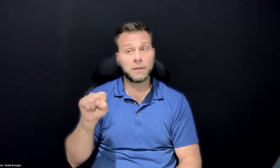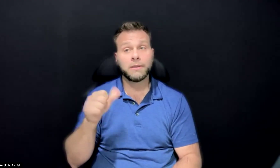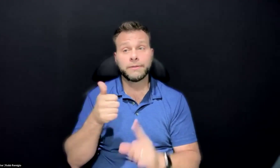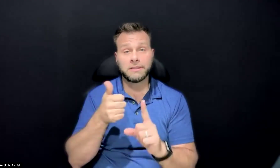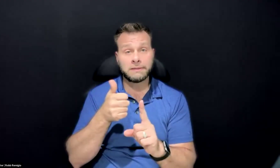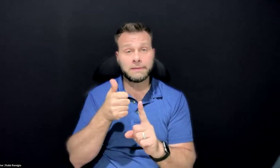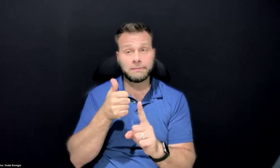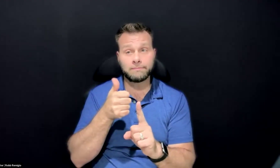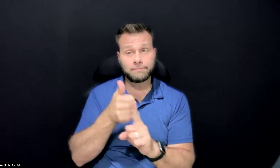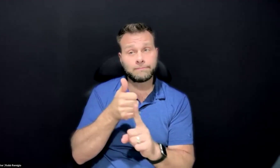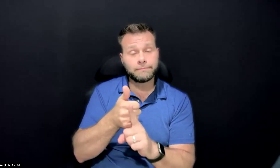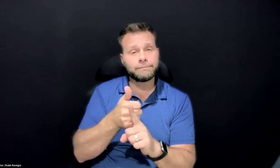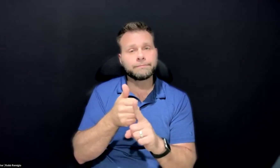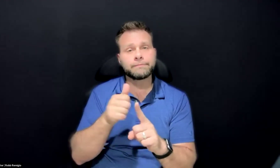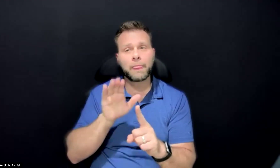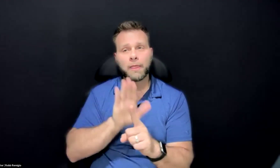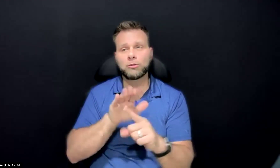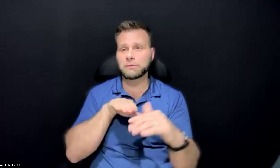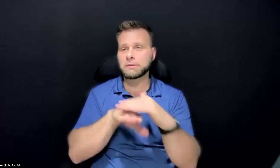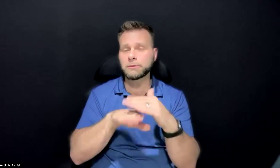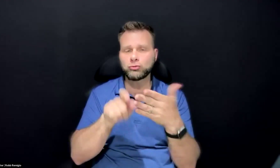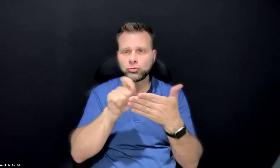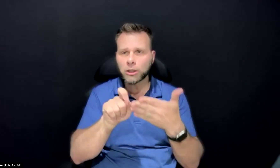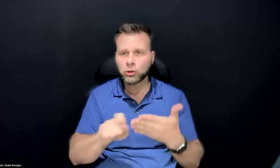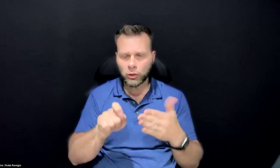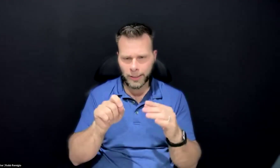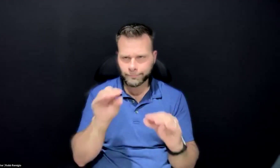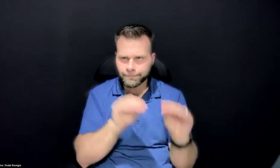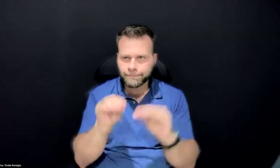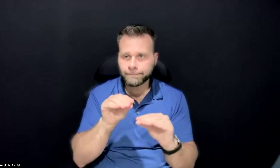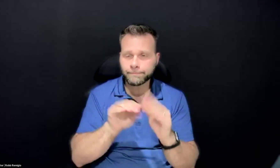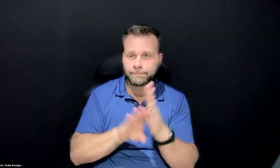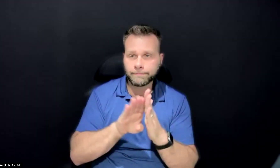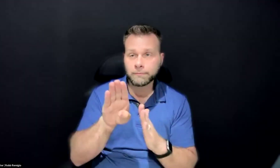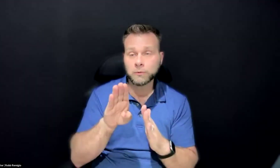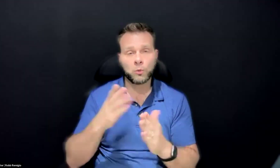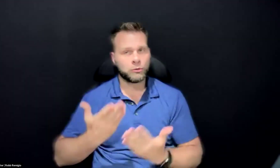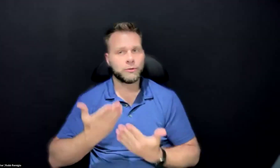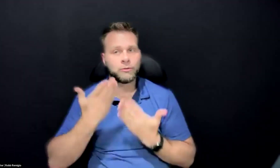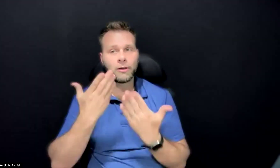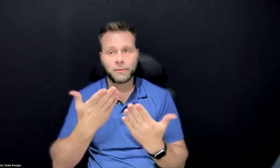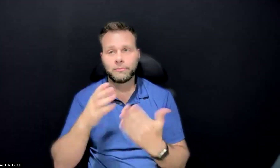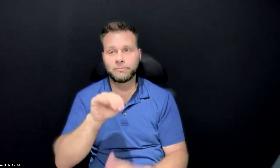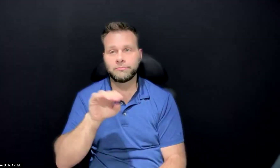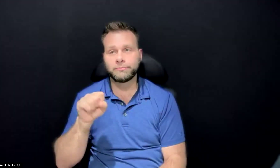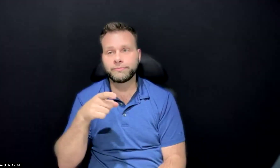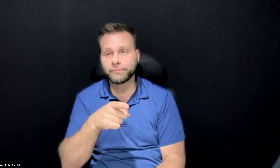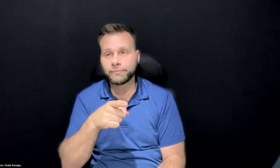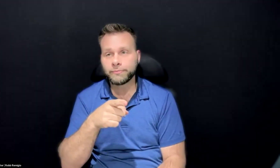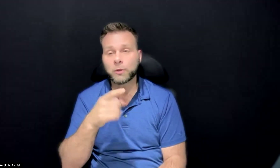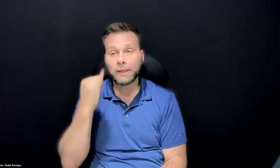Microsoft has done a lot of work with their accessibility checker. So I guess we would recommend that if you can,